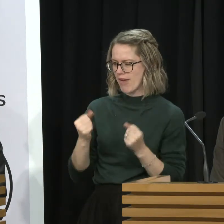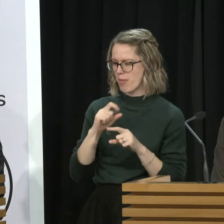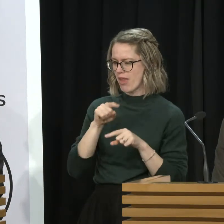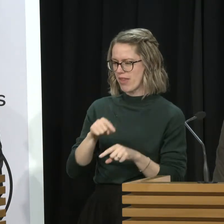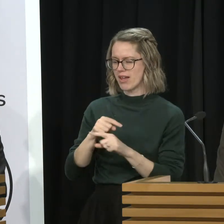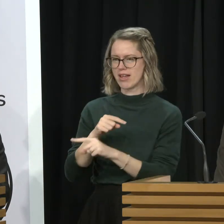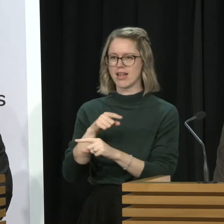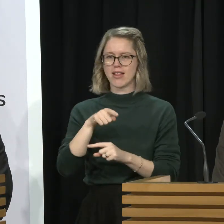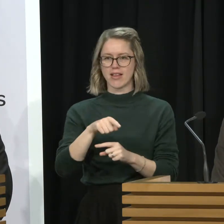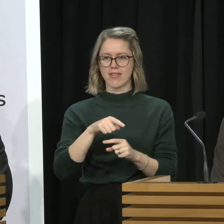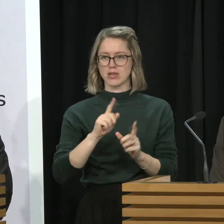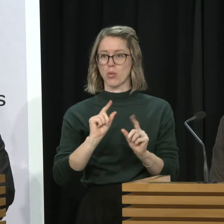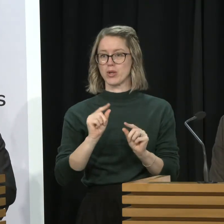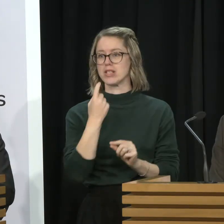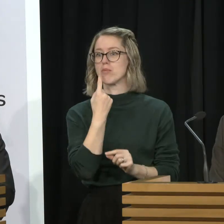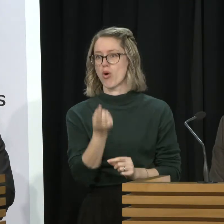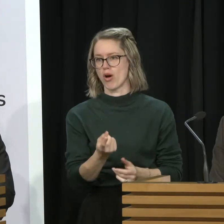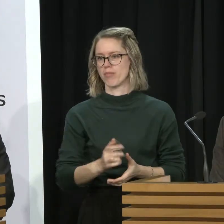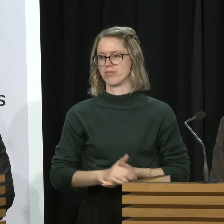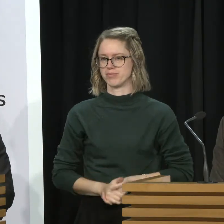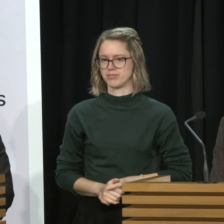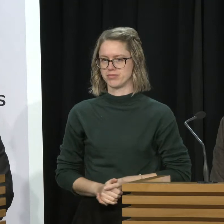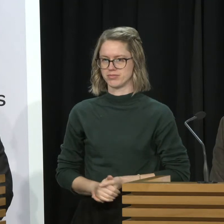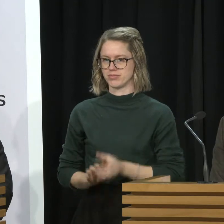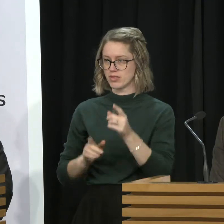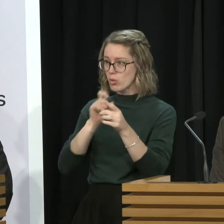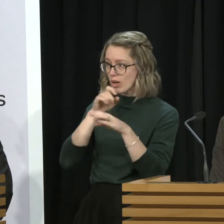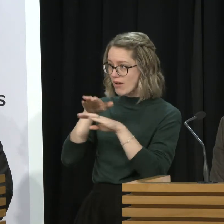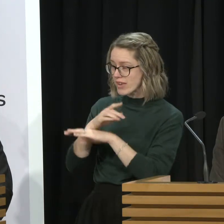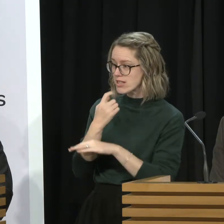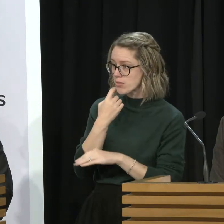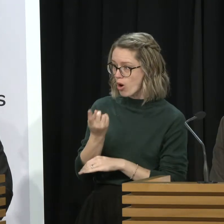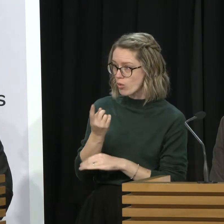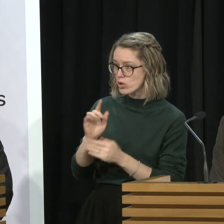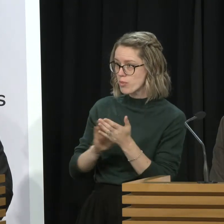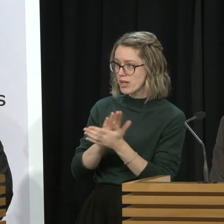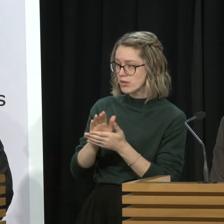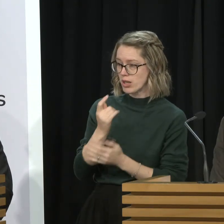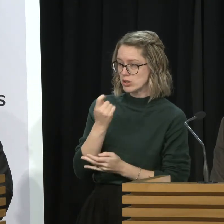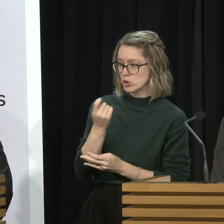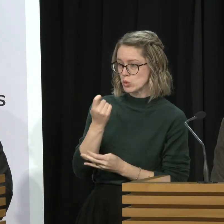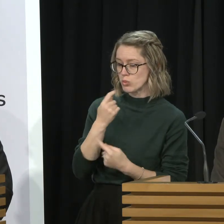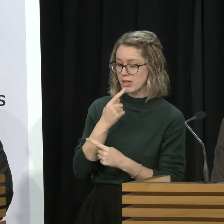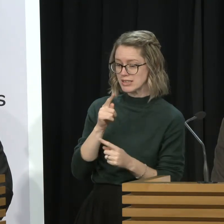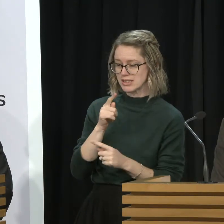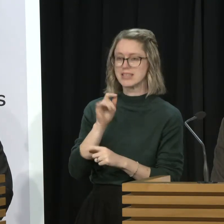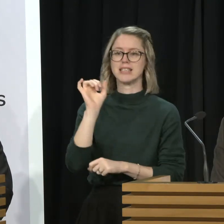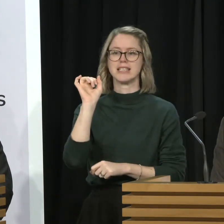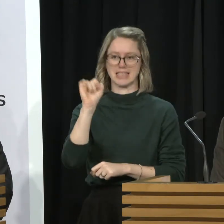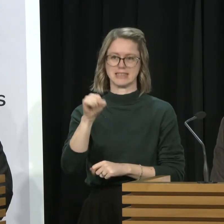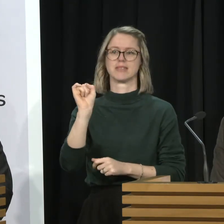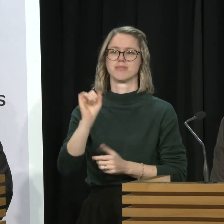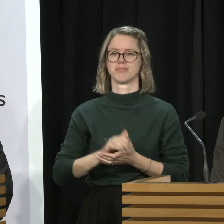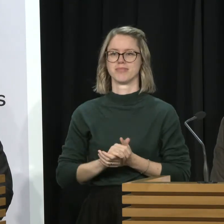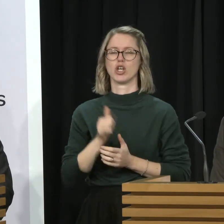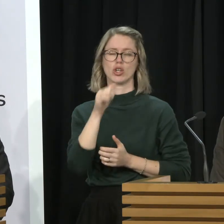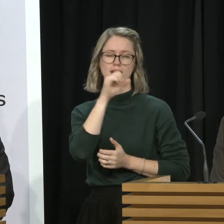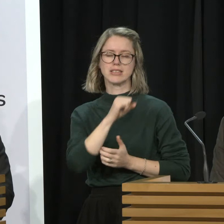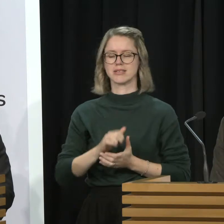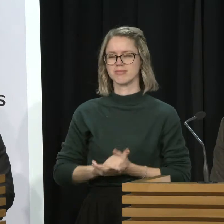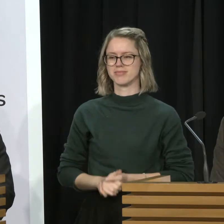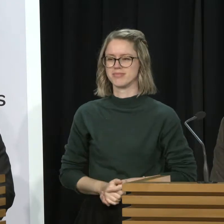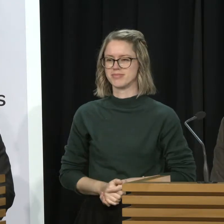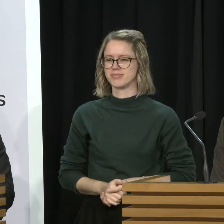it? Look, that's the point of what we're doing tomorrow. Yeah. So is that going to be covered tomorrow? Is that what you mean by shortly, or is this? Yes, that would be a good guess.